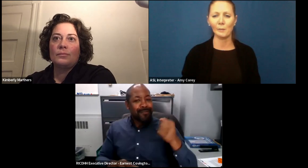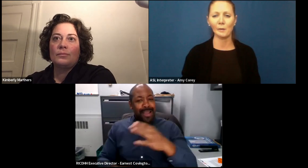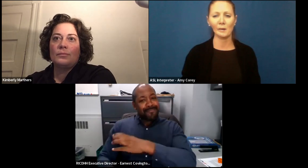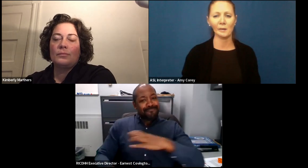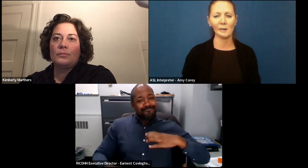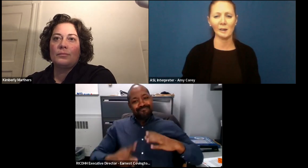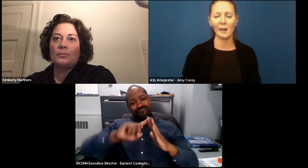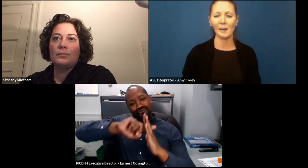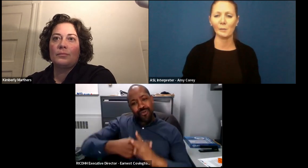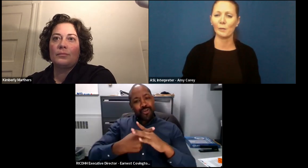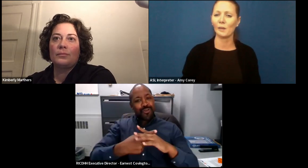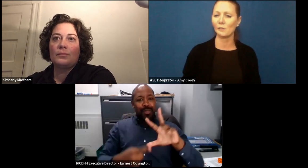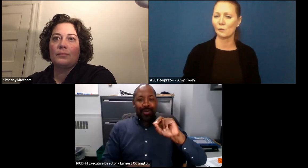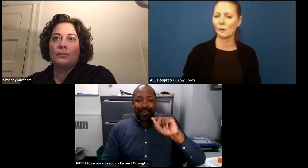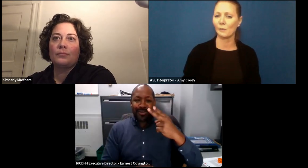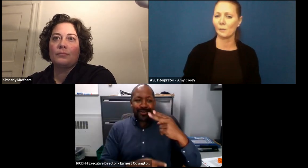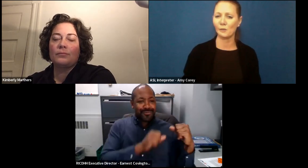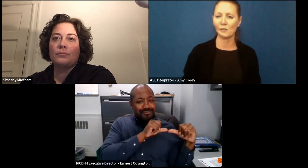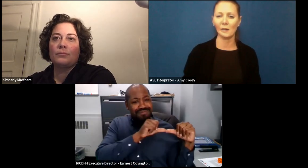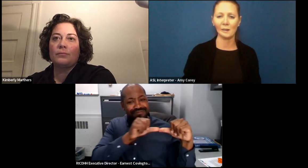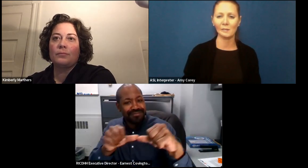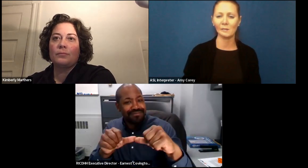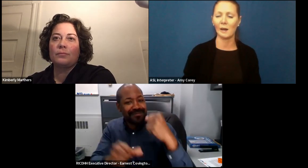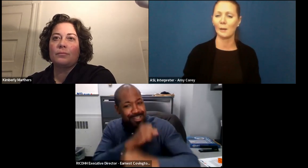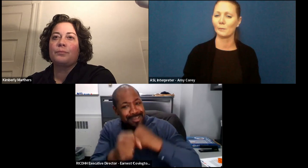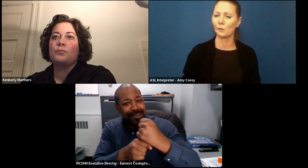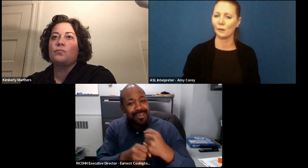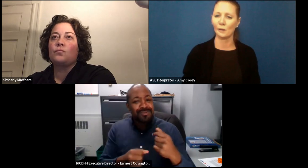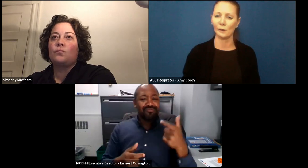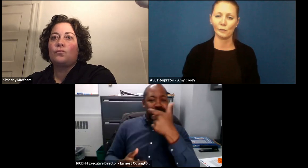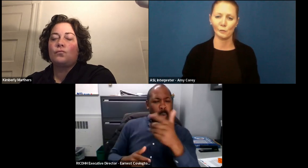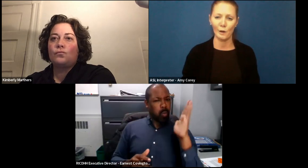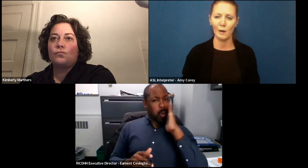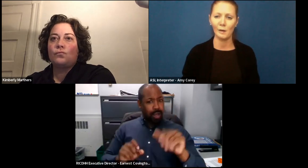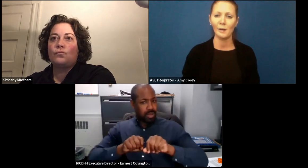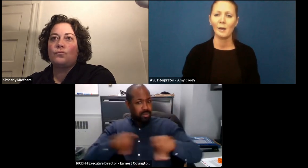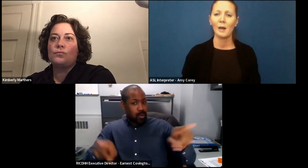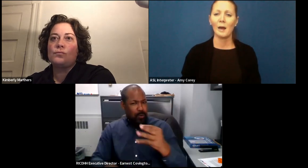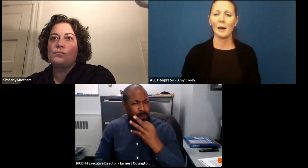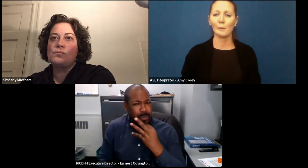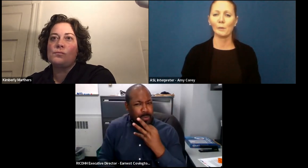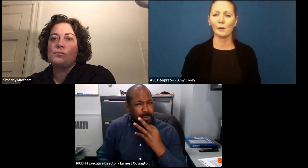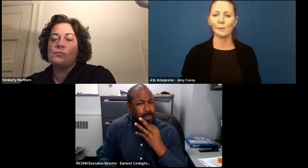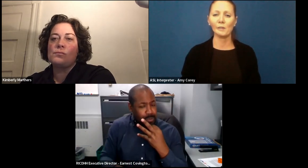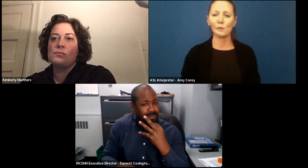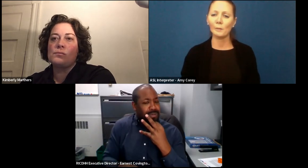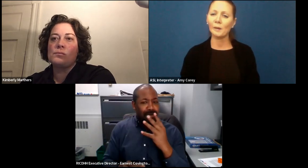that people can get an eye on what the history of the commission is, 30 years strong. We are going to be distributing